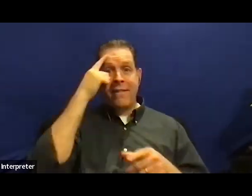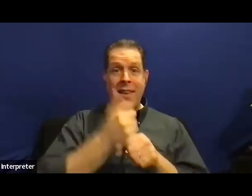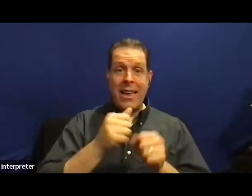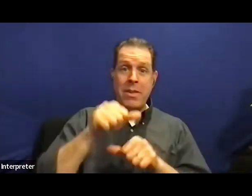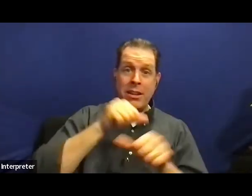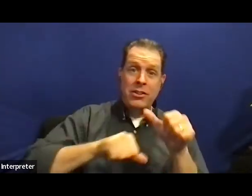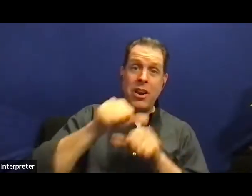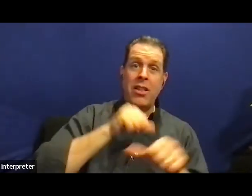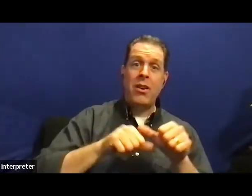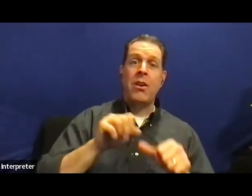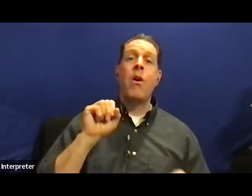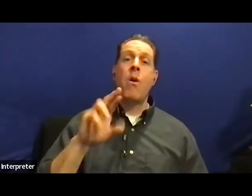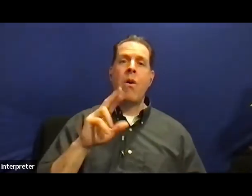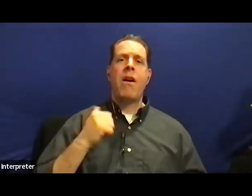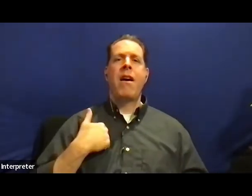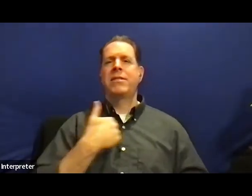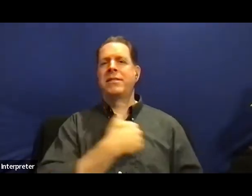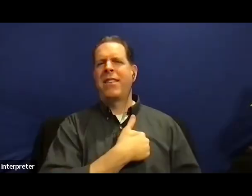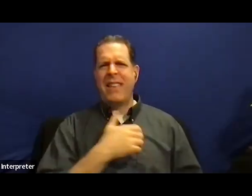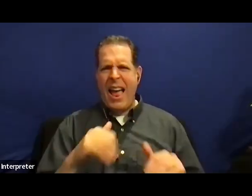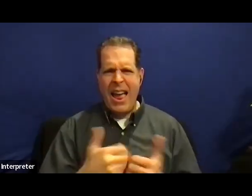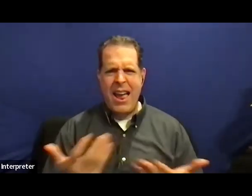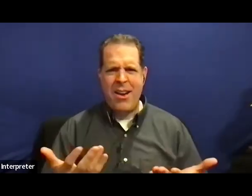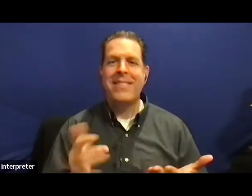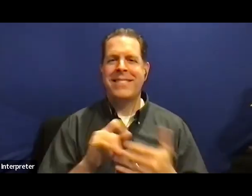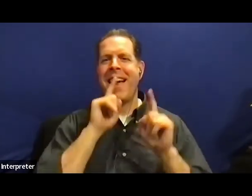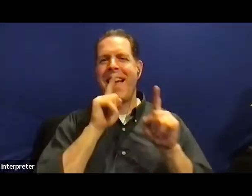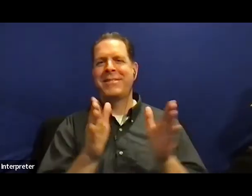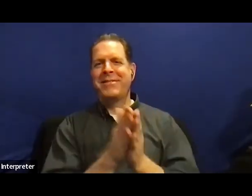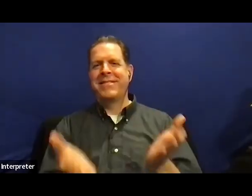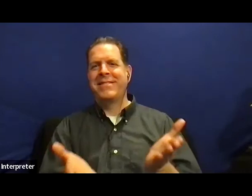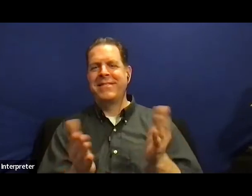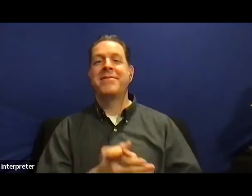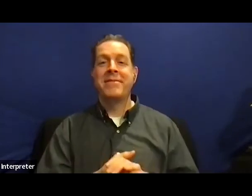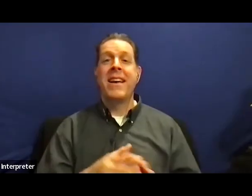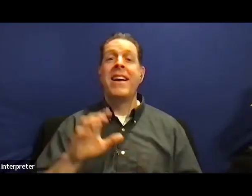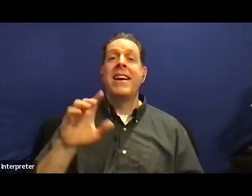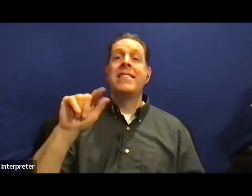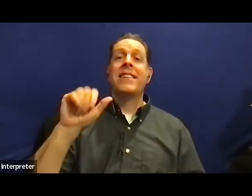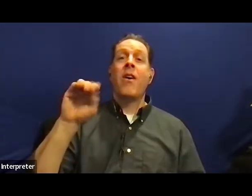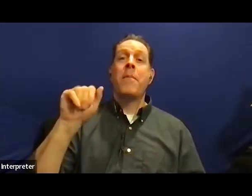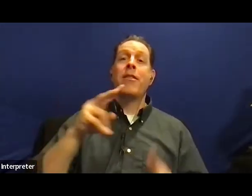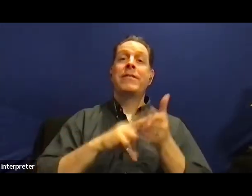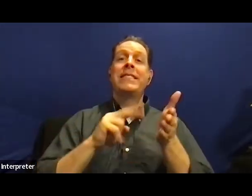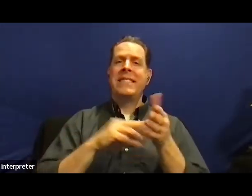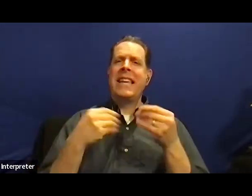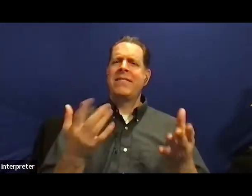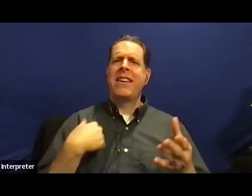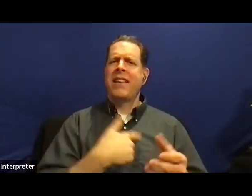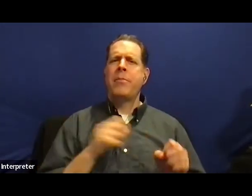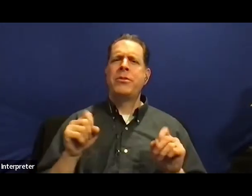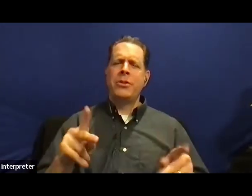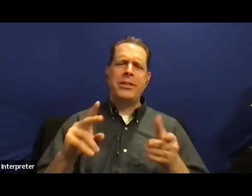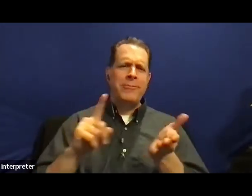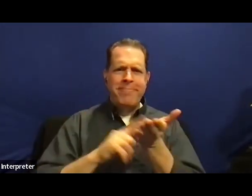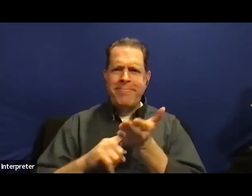another or ourselves? While Tacoma Reads brings us important opportunities to come together in